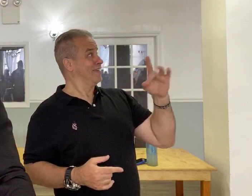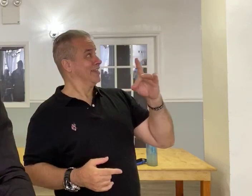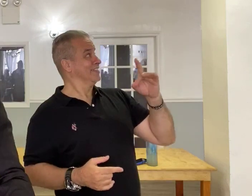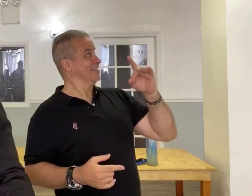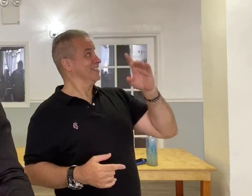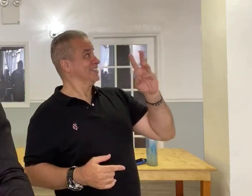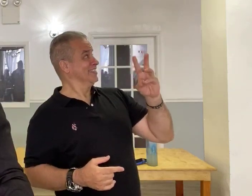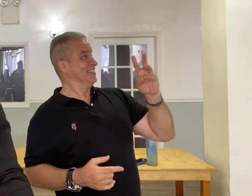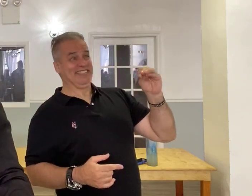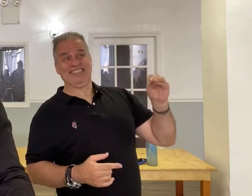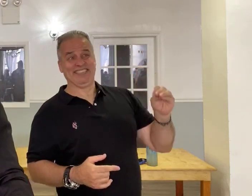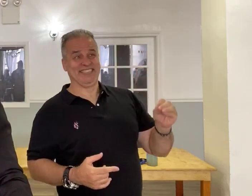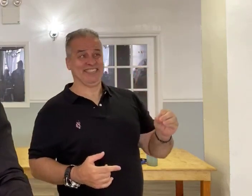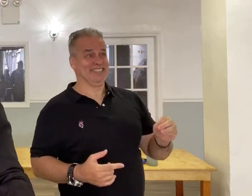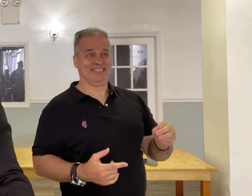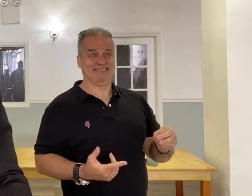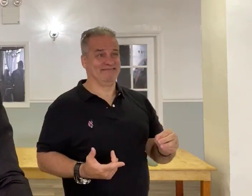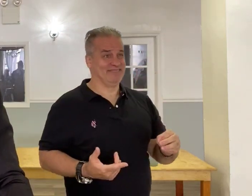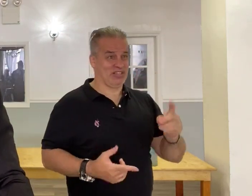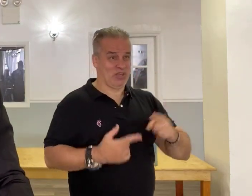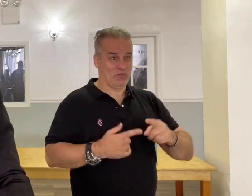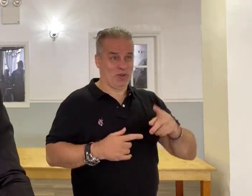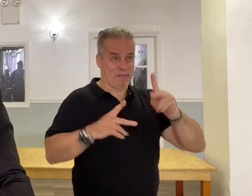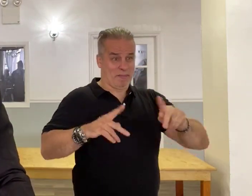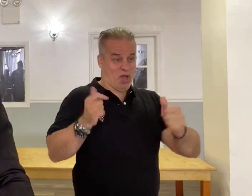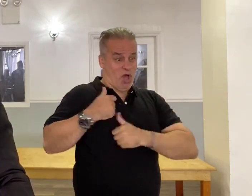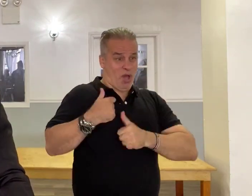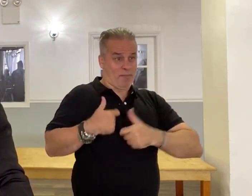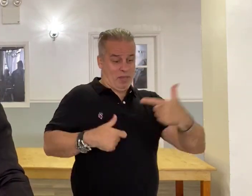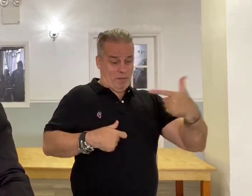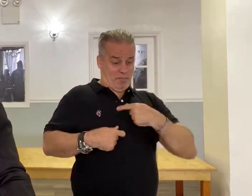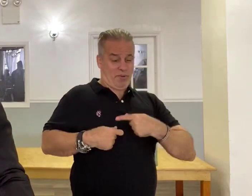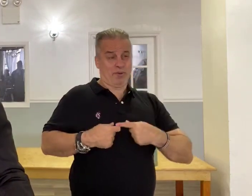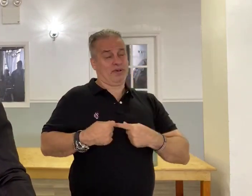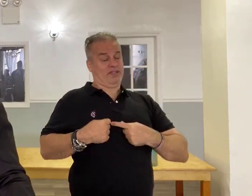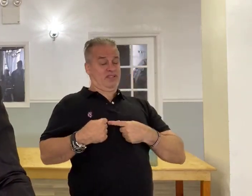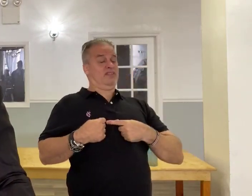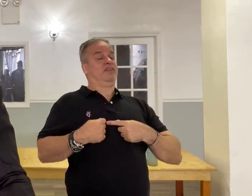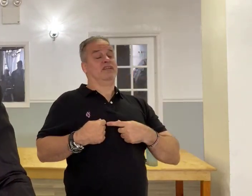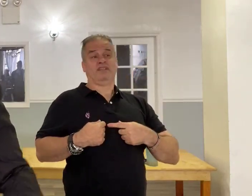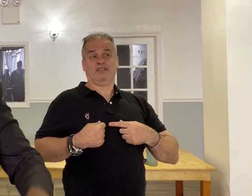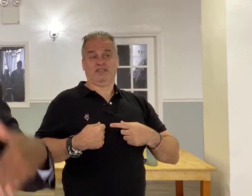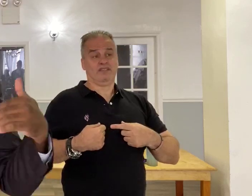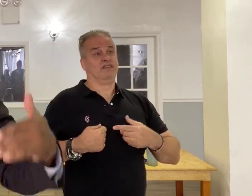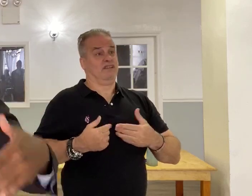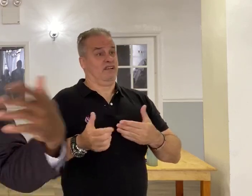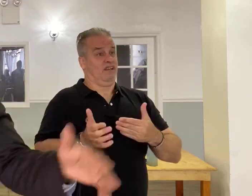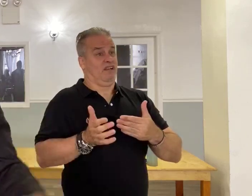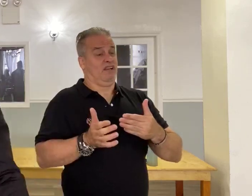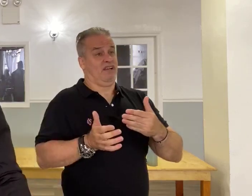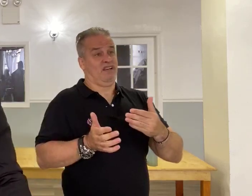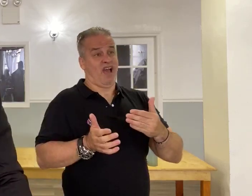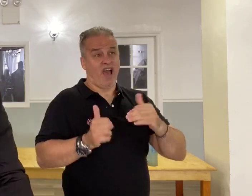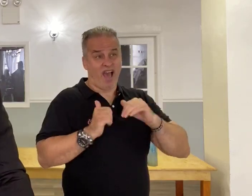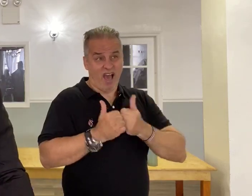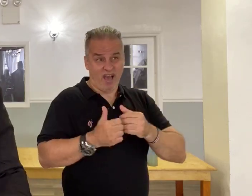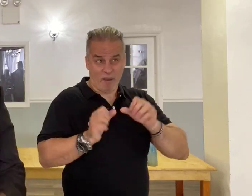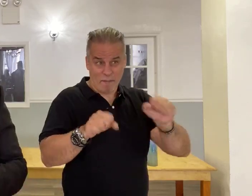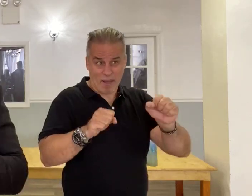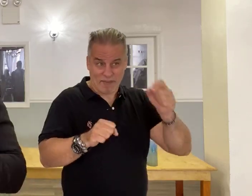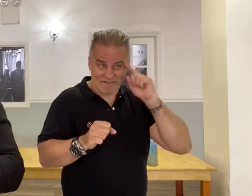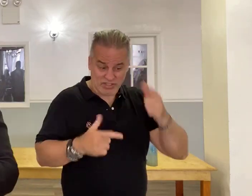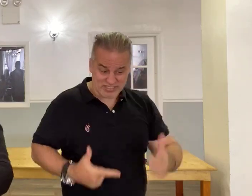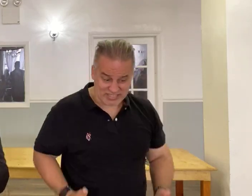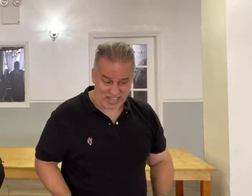from the surgery was about 75%. The chances were good, and depending on where that